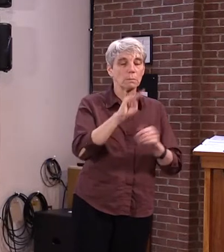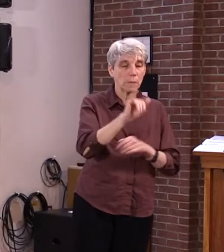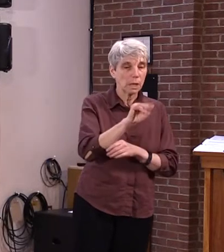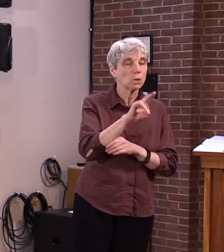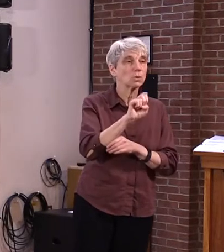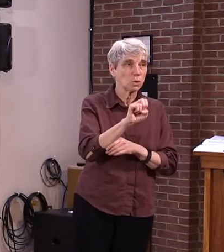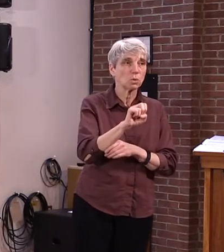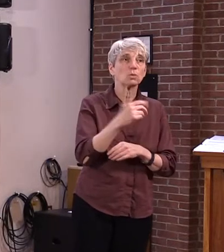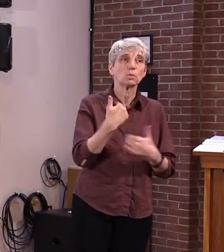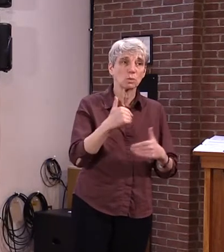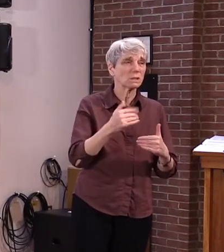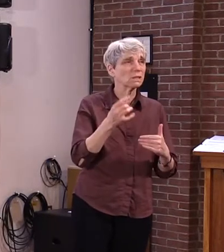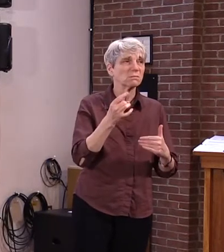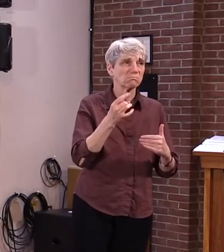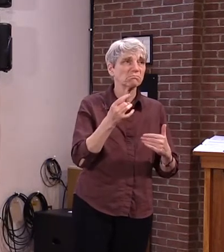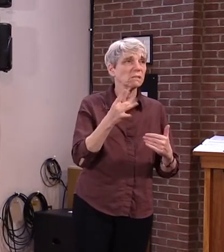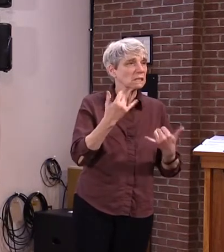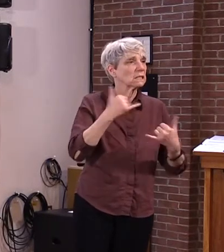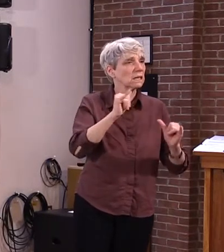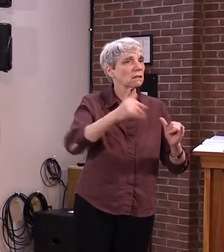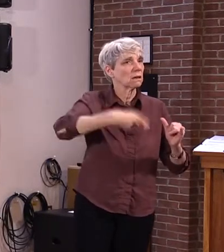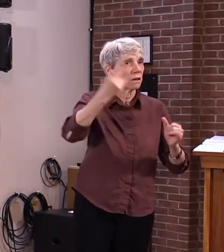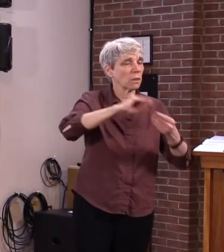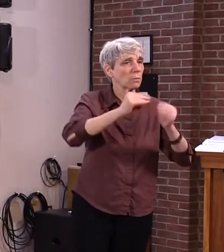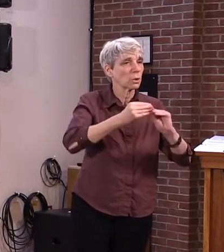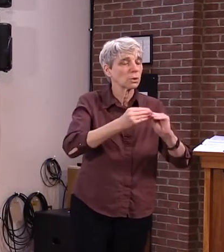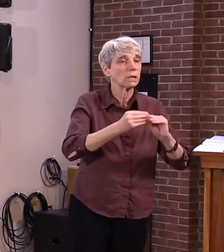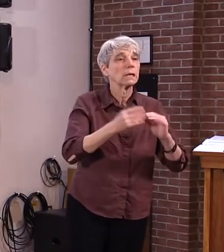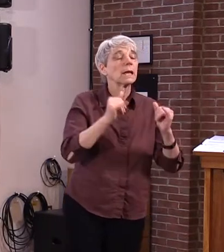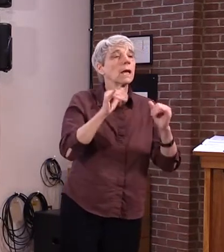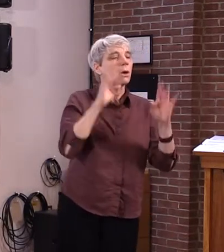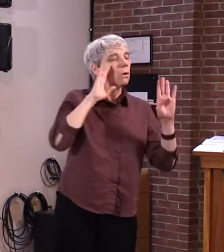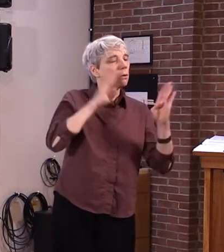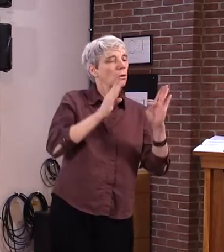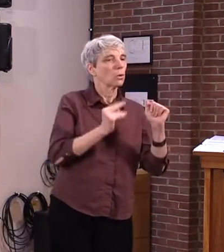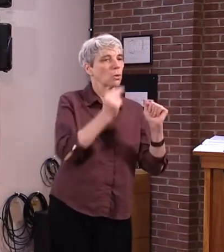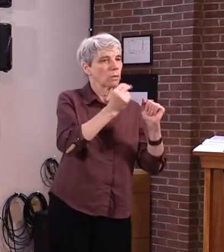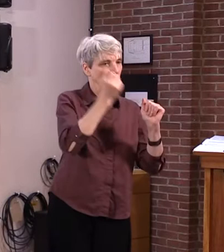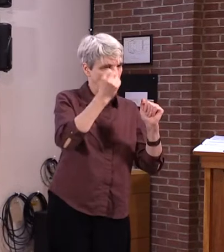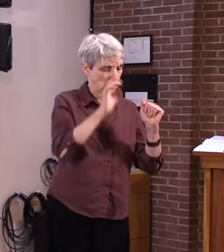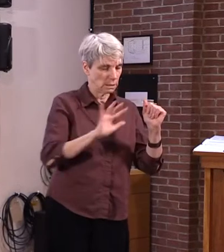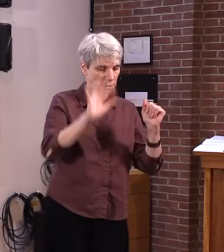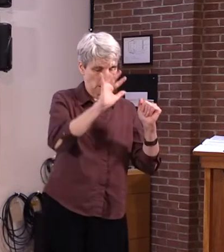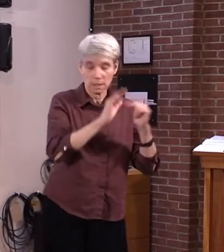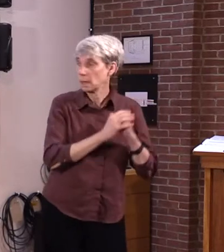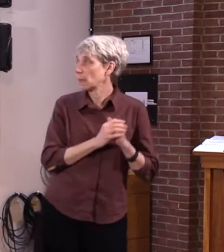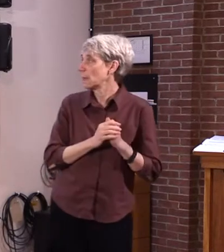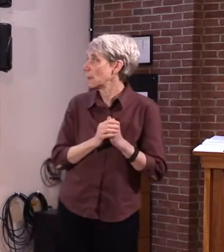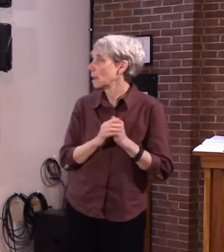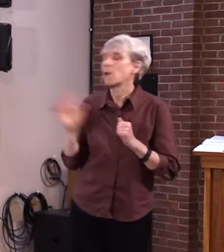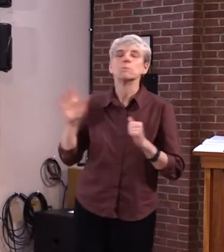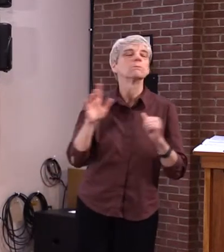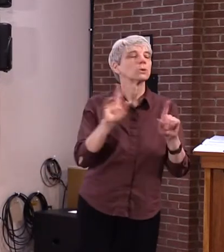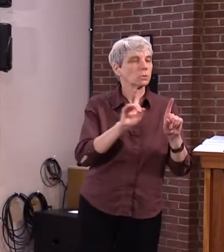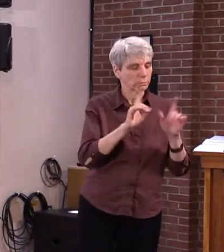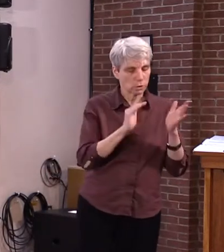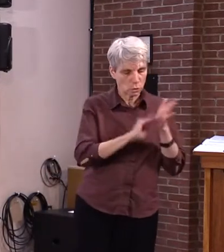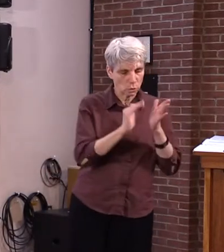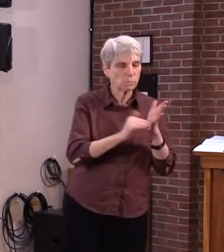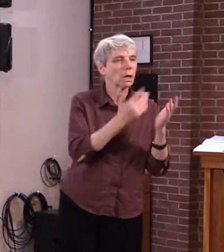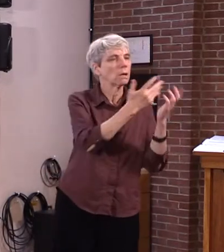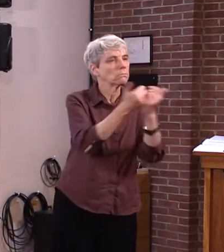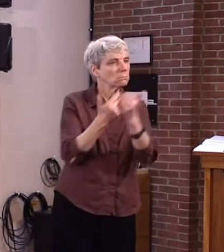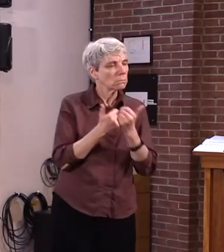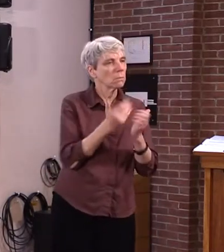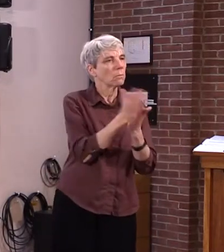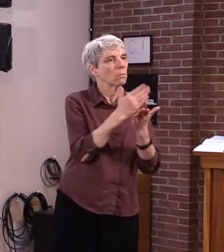June. Looking at the more regional data, you can see that in each one of our census blocks, the cases are going up. They're